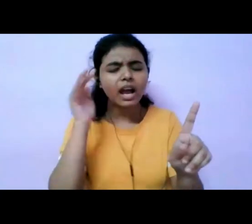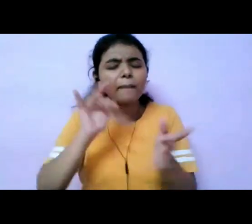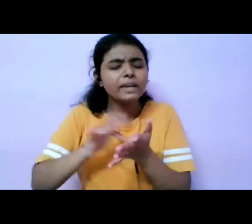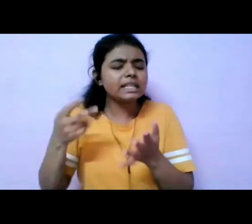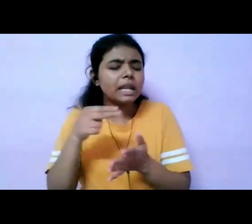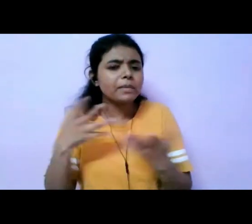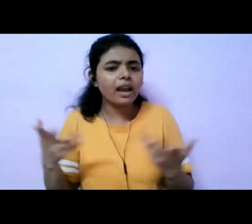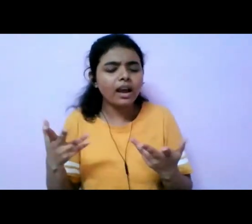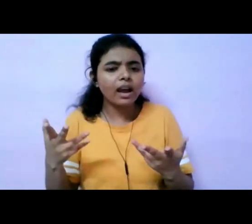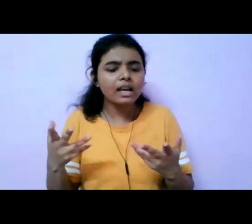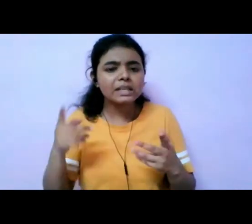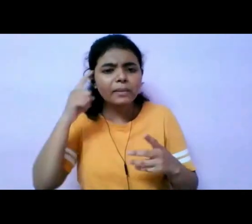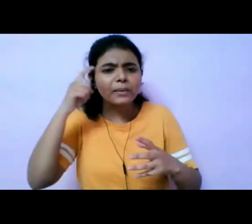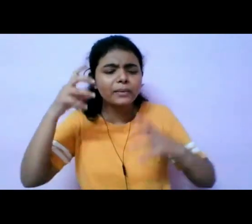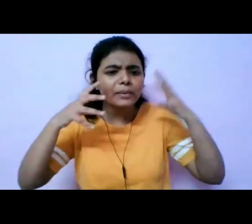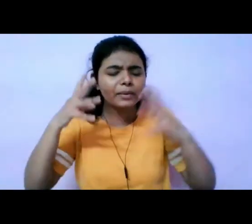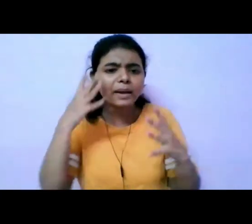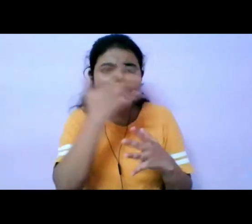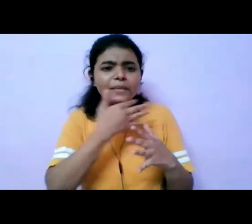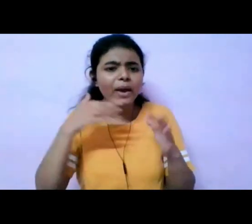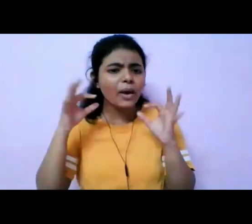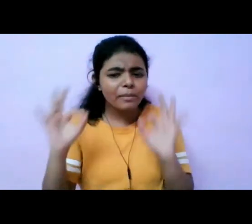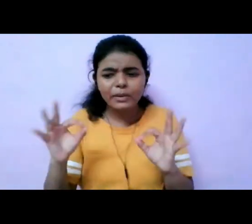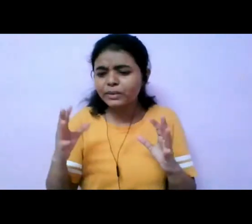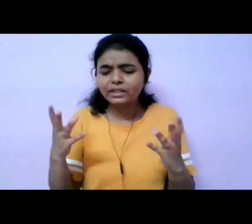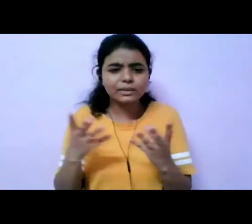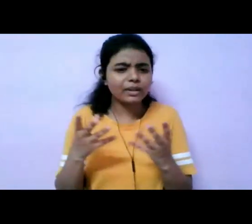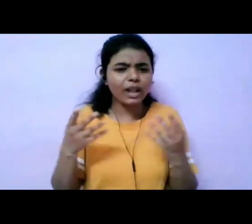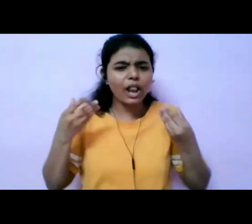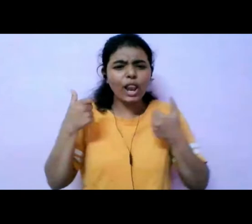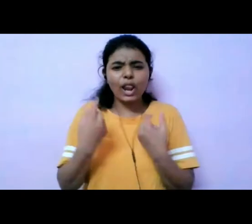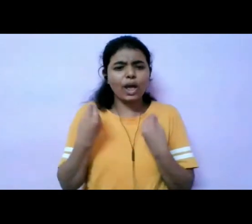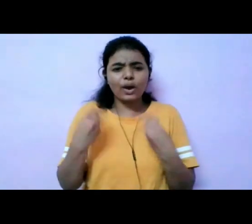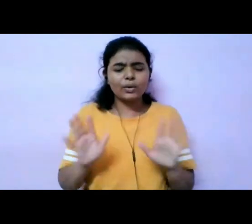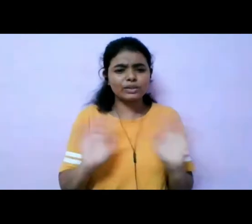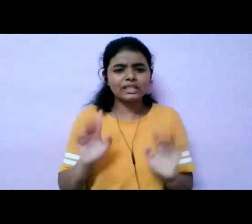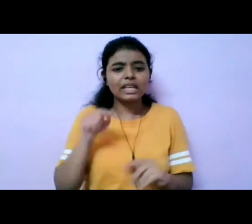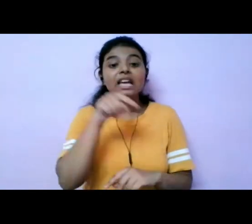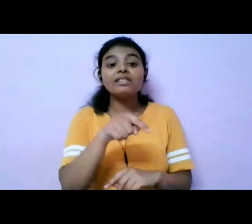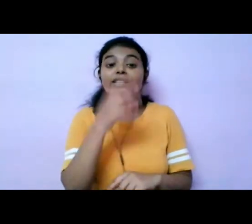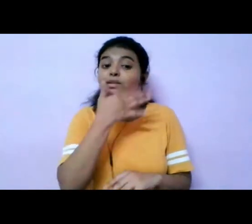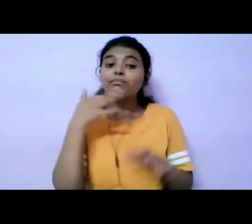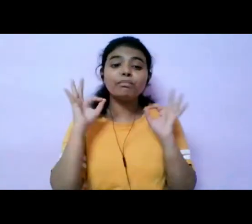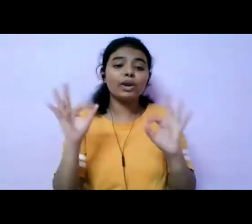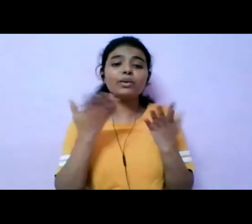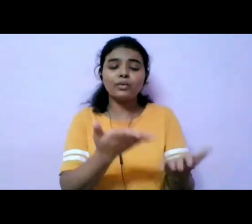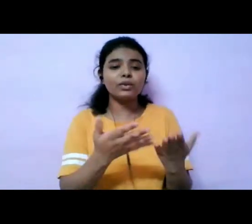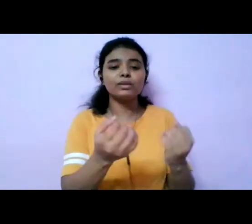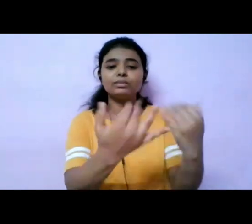need, beauty, not loss. This is the James Holman